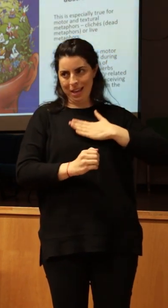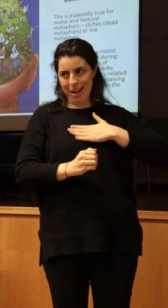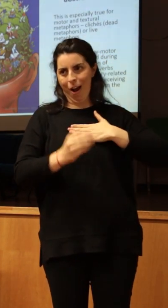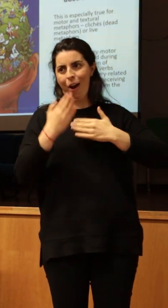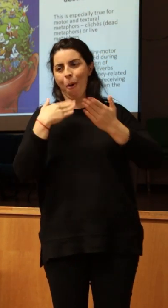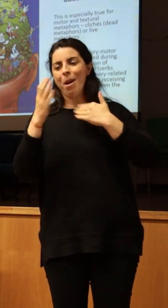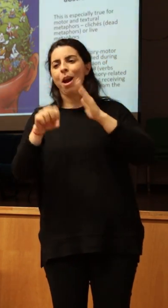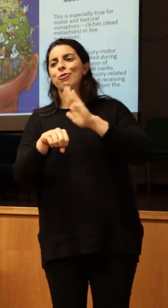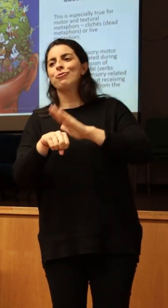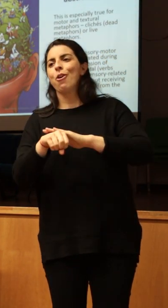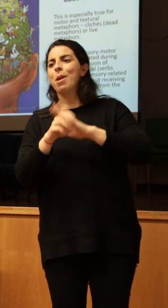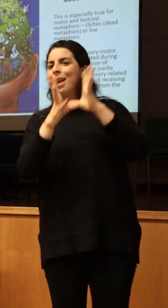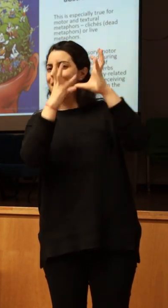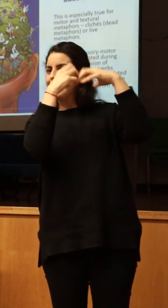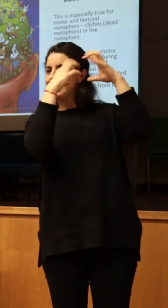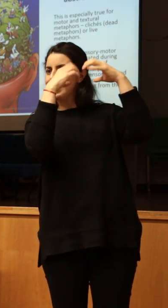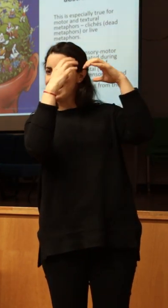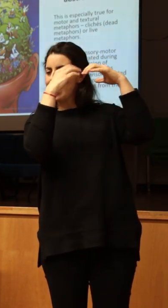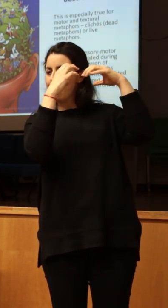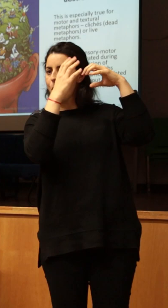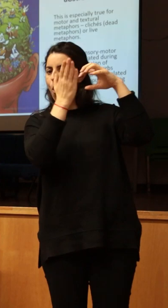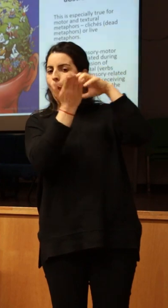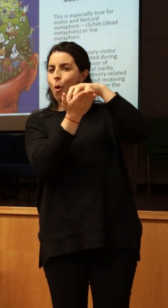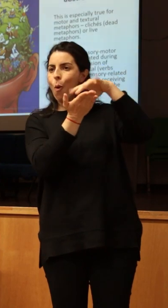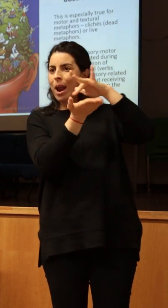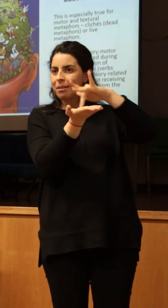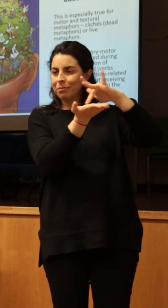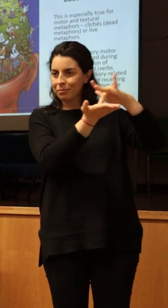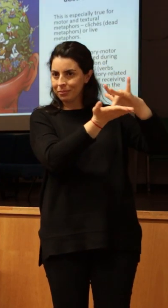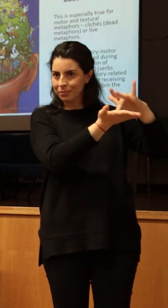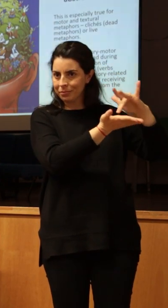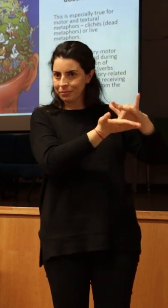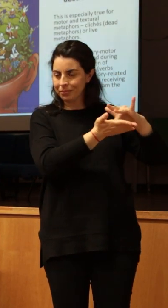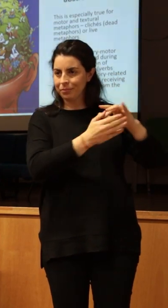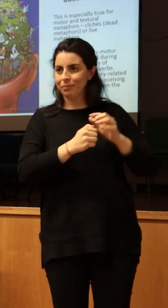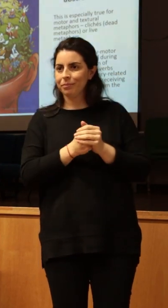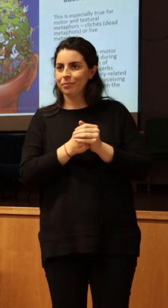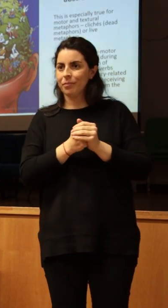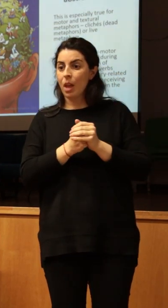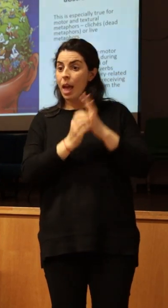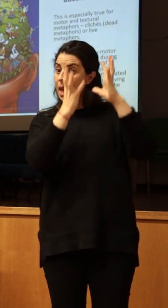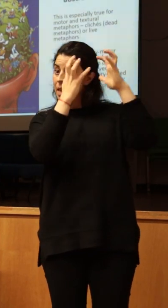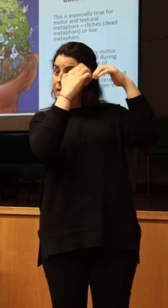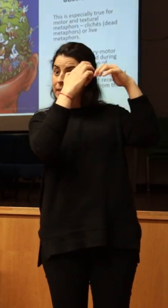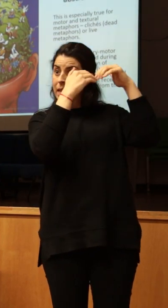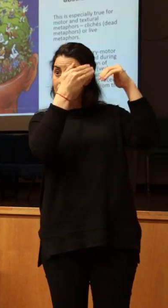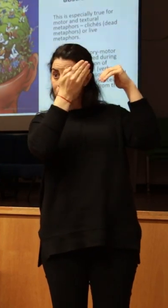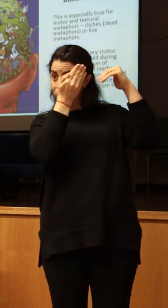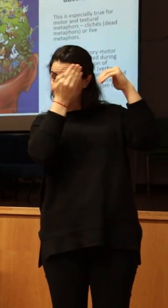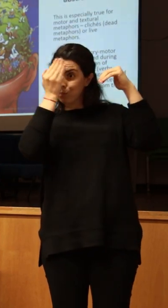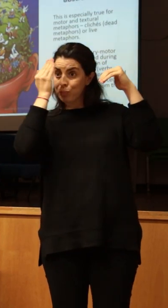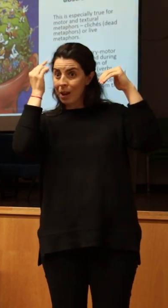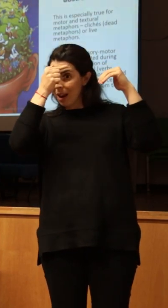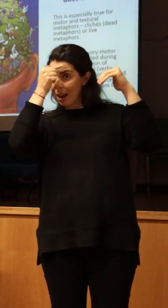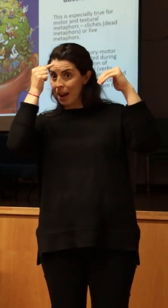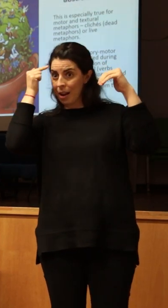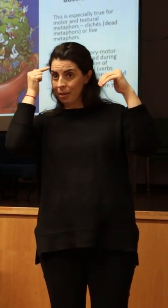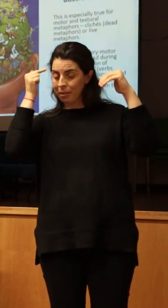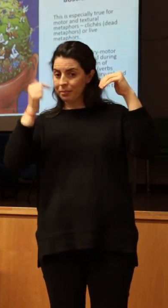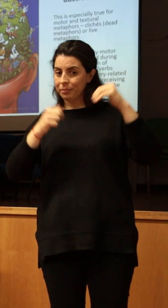area of brain that's called sensory motor cortex. Está la parte de la corteza sensorial,